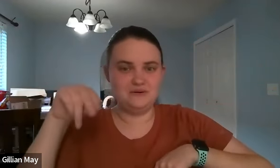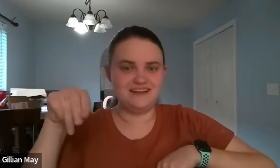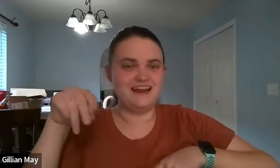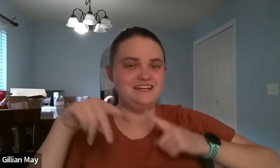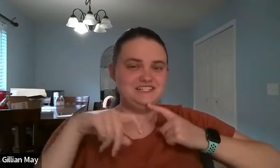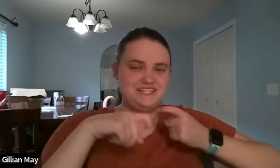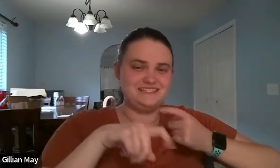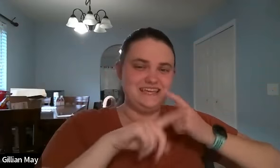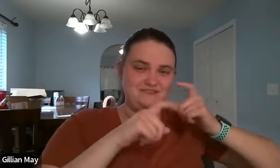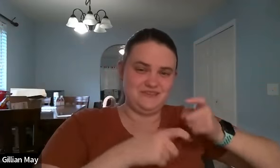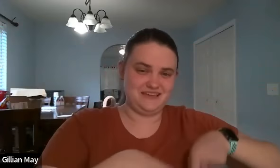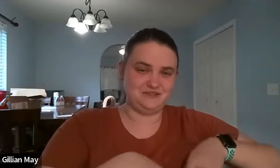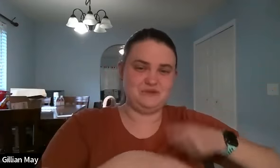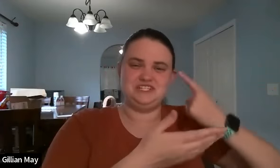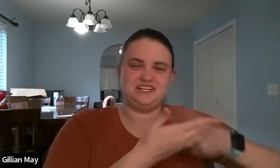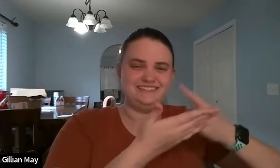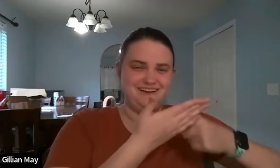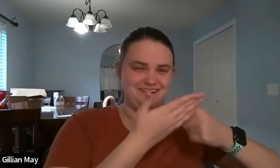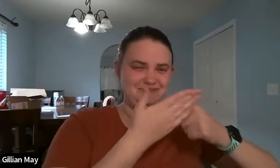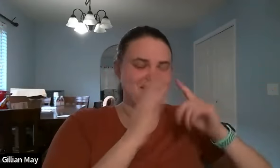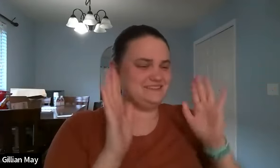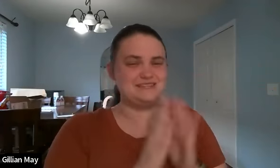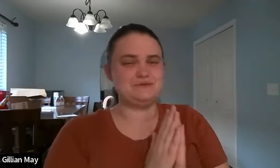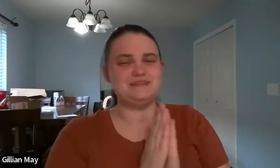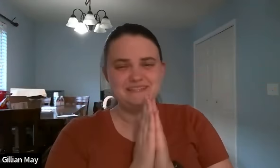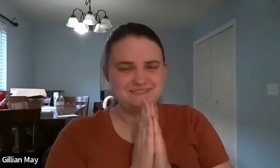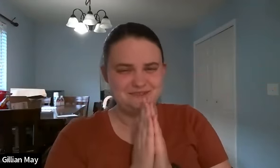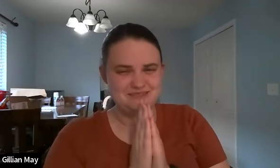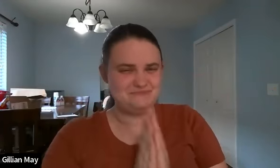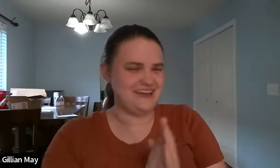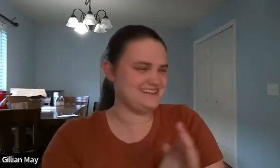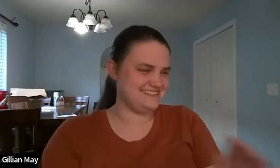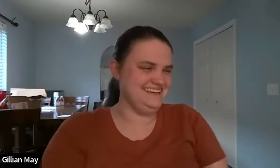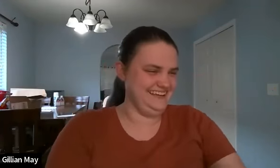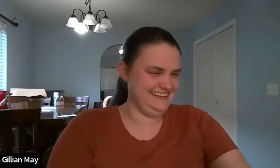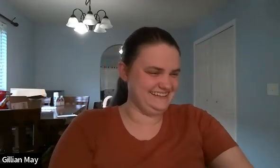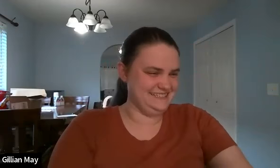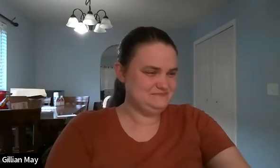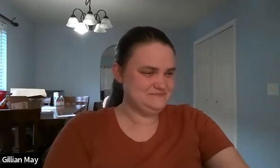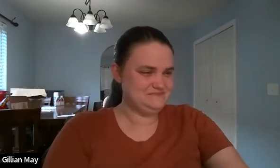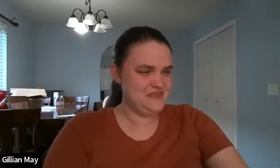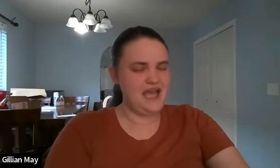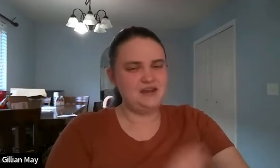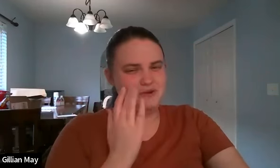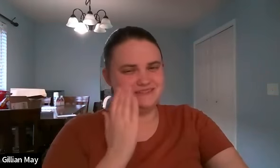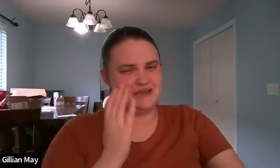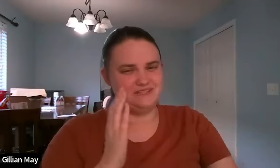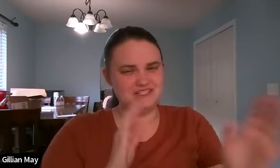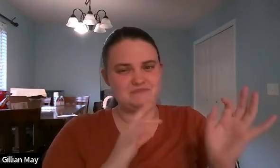it's not. I just gave you the answer. We just talked about it. So that's why I was like, please don't do this to me, guys. I know most of the time it's just them